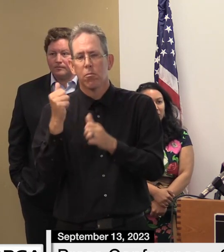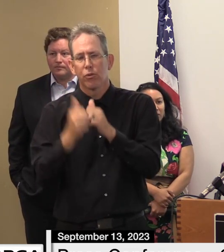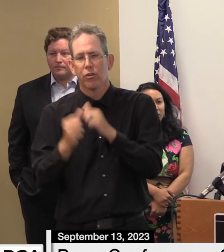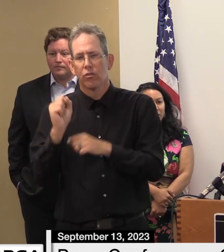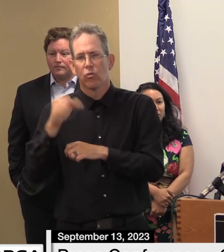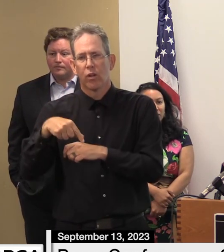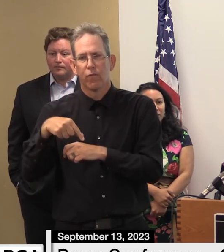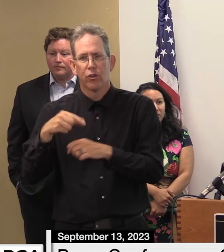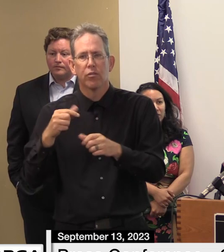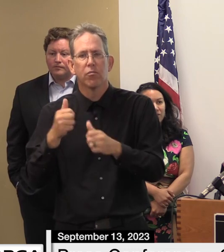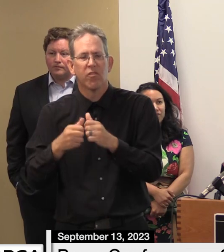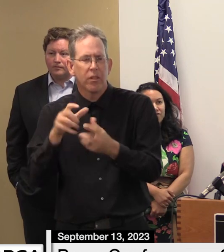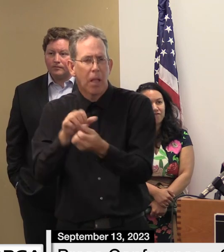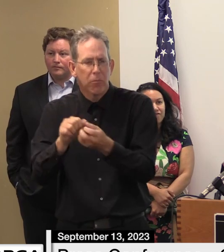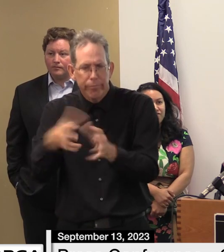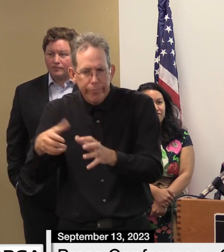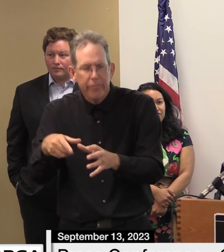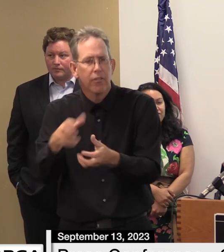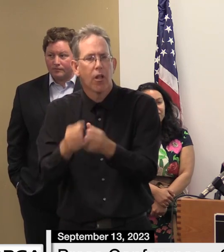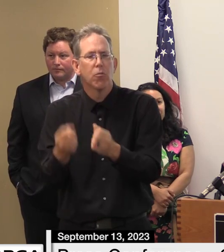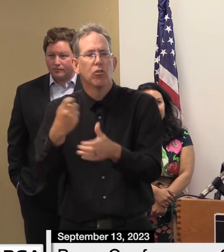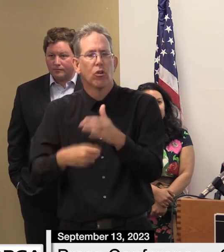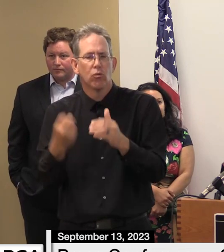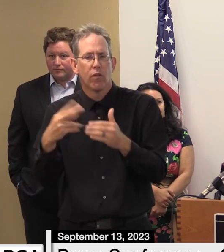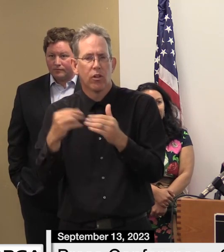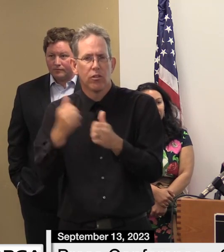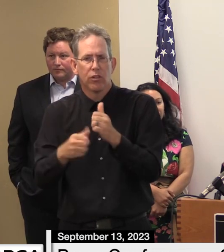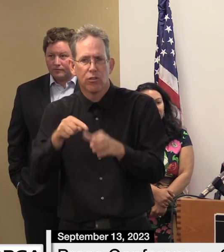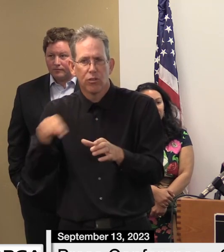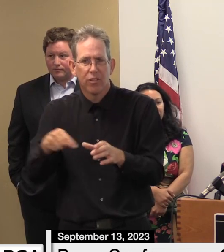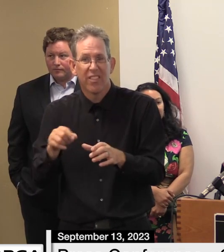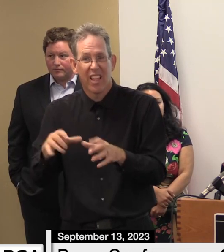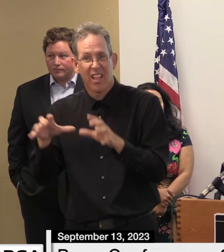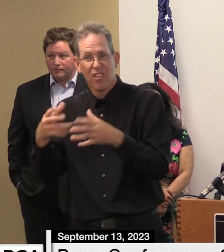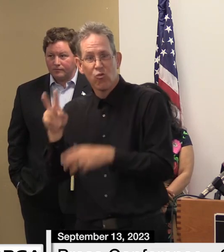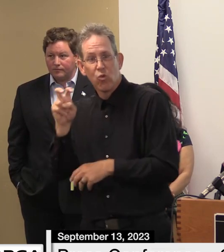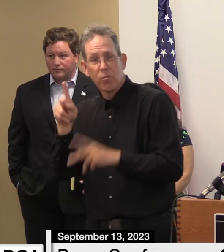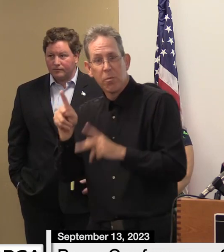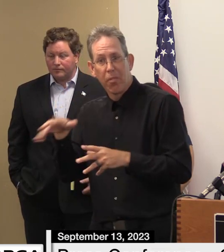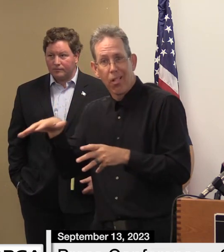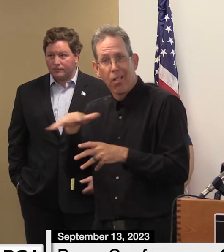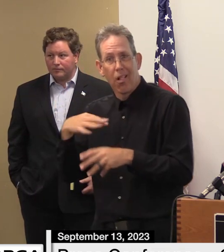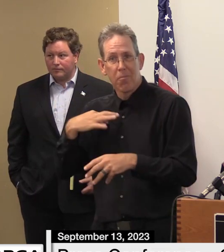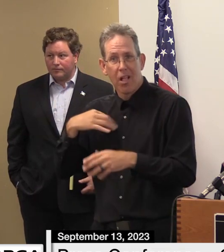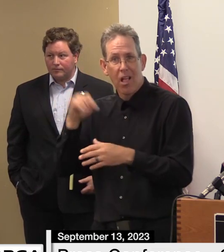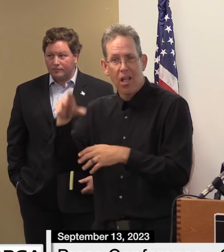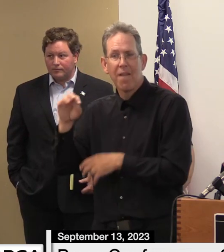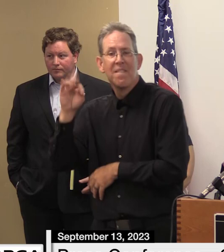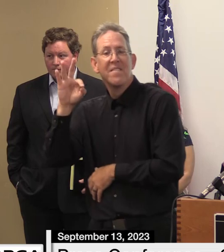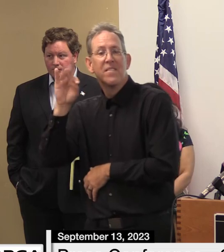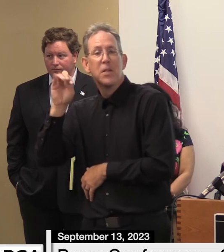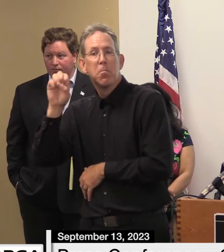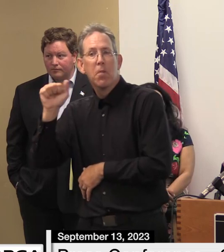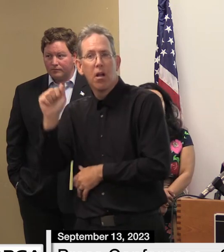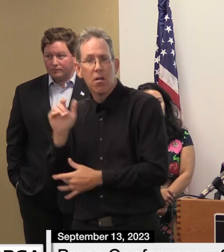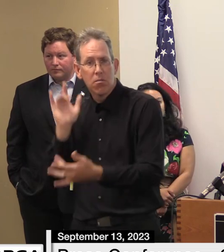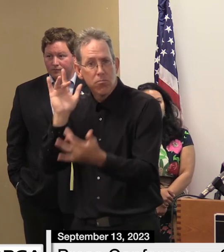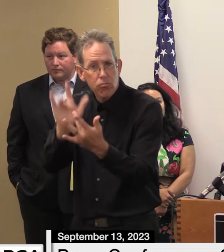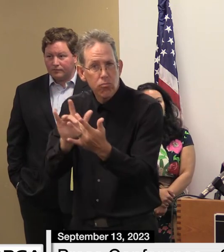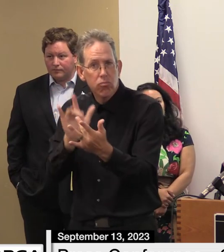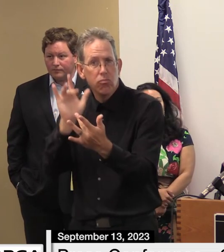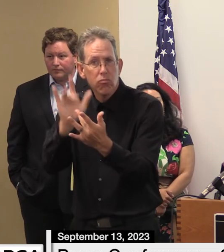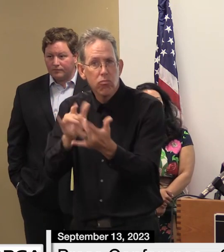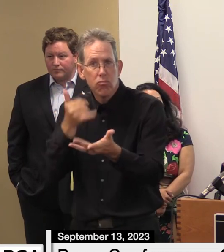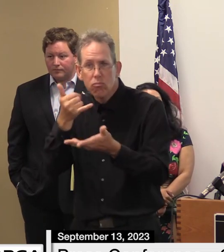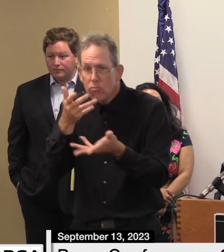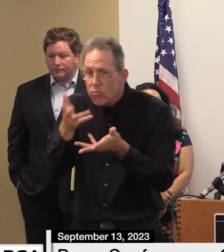home. Based upon that population, FEMA has been calling them and asking them, do they need